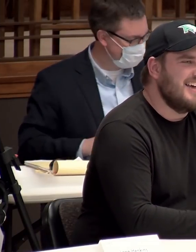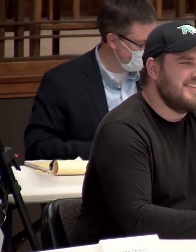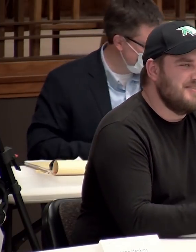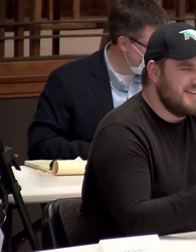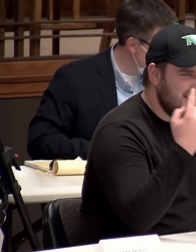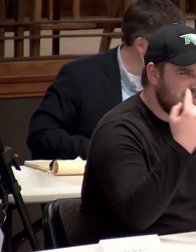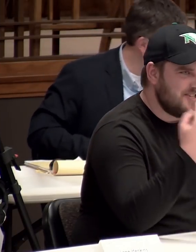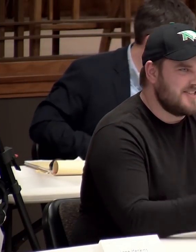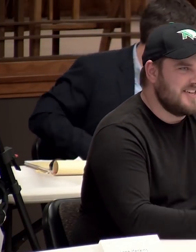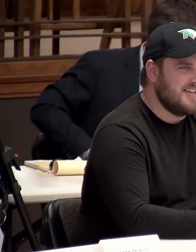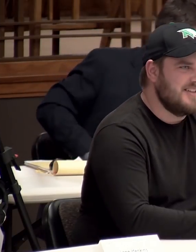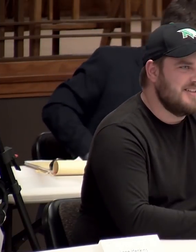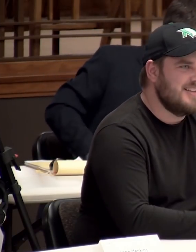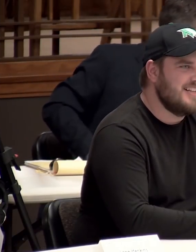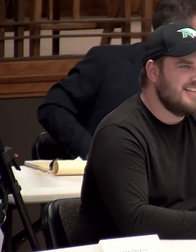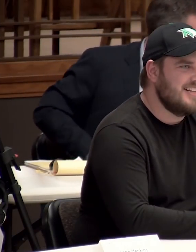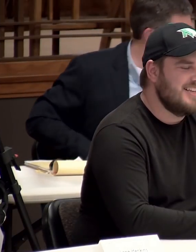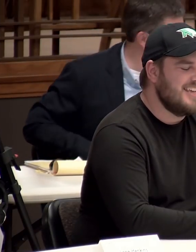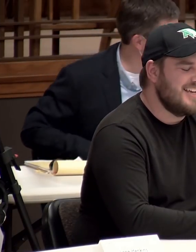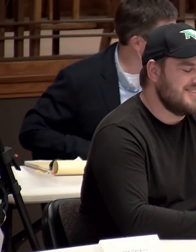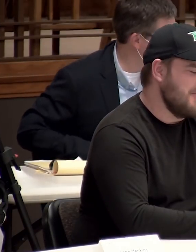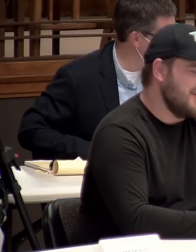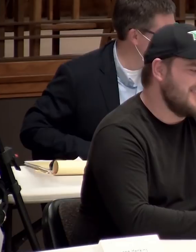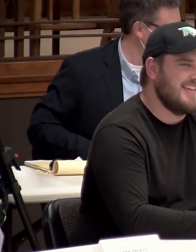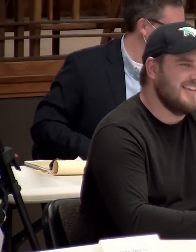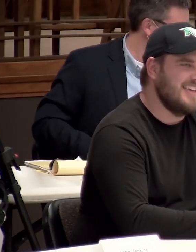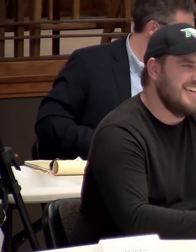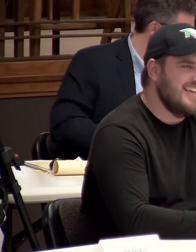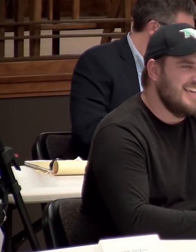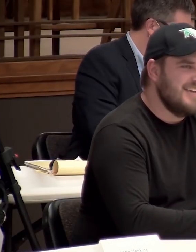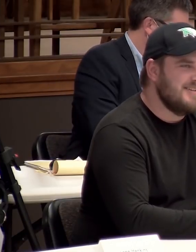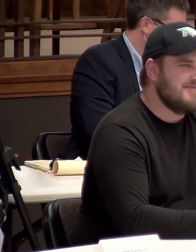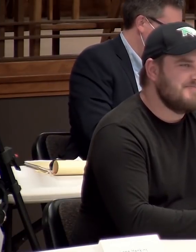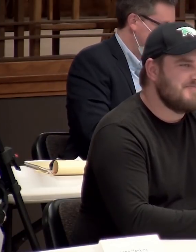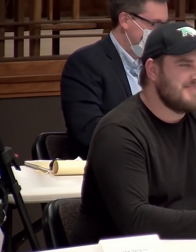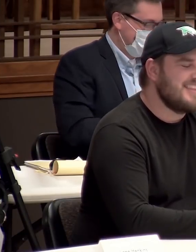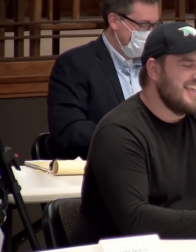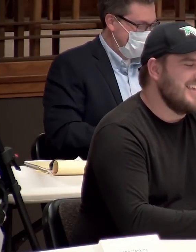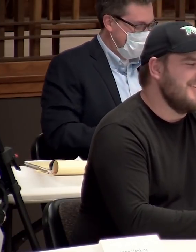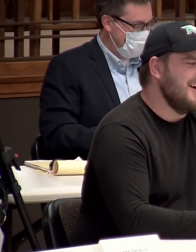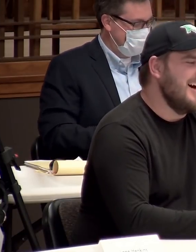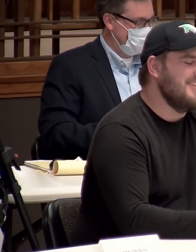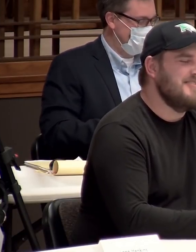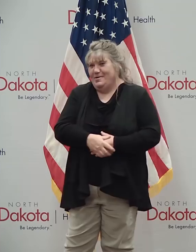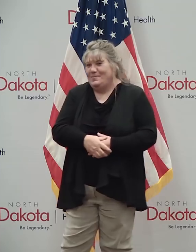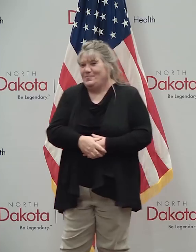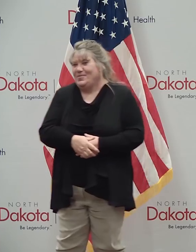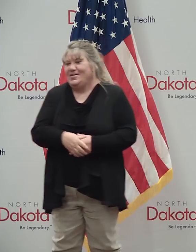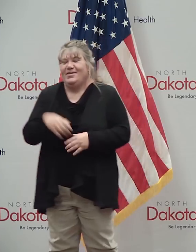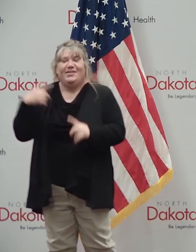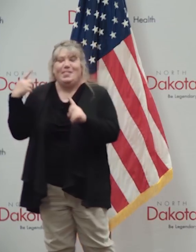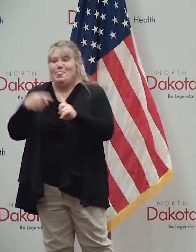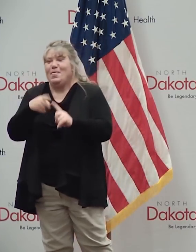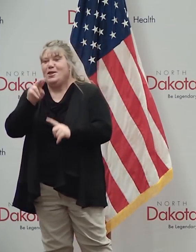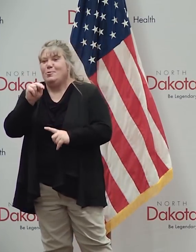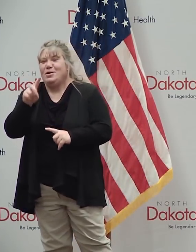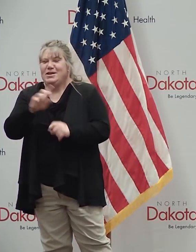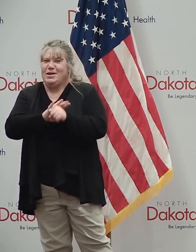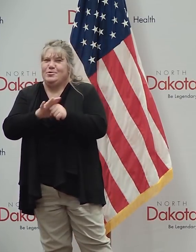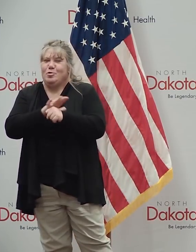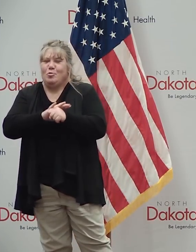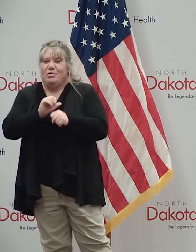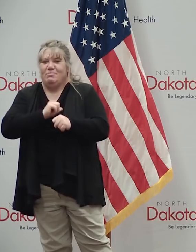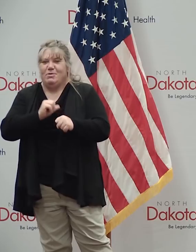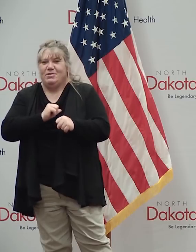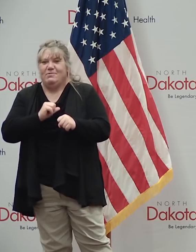And were you there at the national championship? Yes, I was. Sadly. Okay, good. Well, I'm glad you were there. Thank you. The UND is just to localize myself.